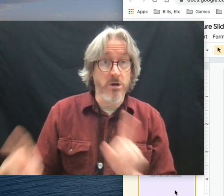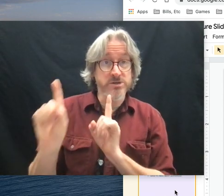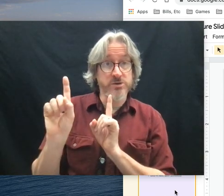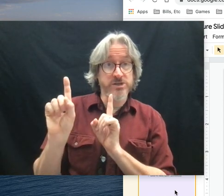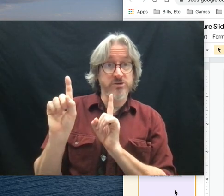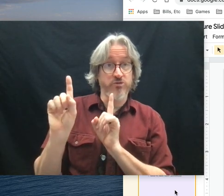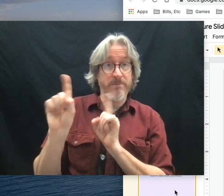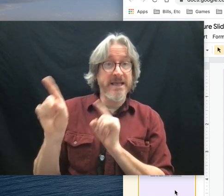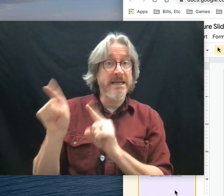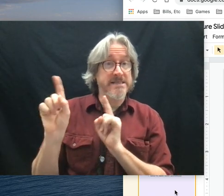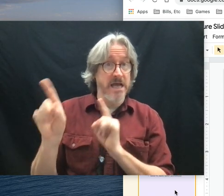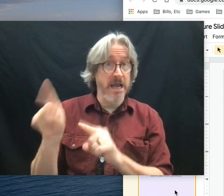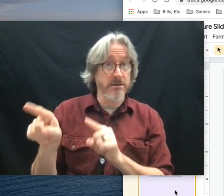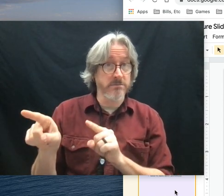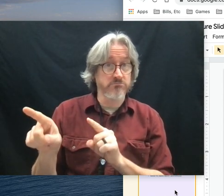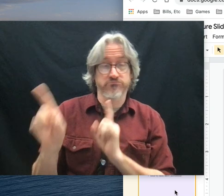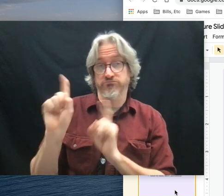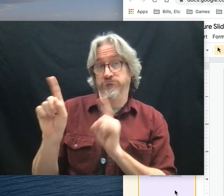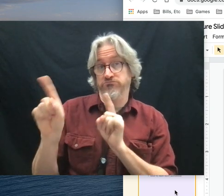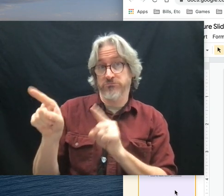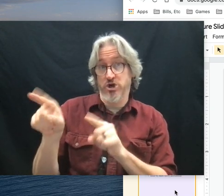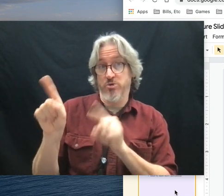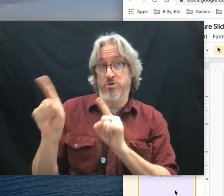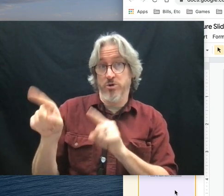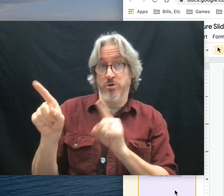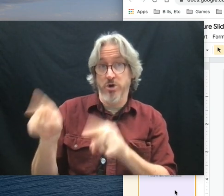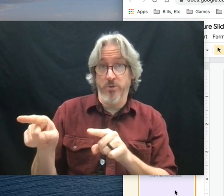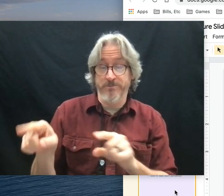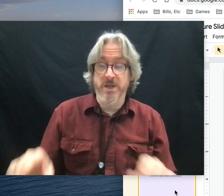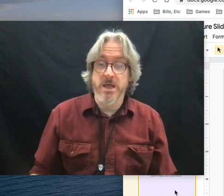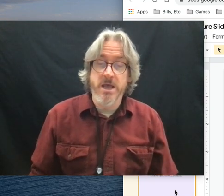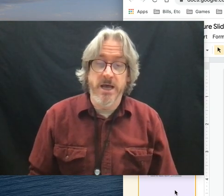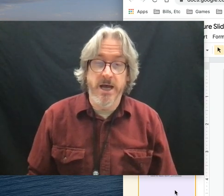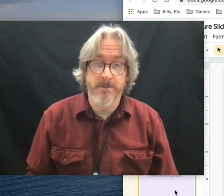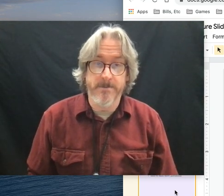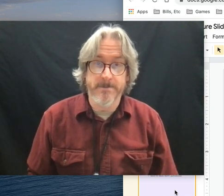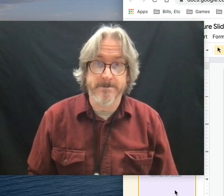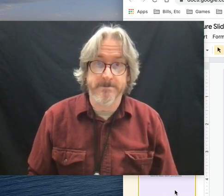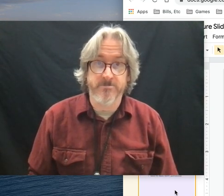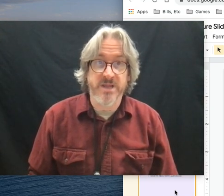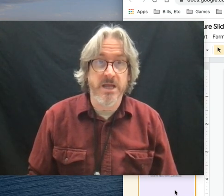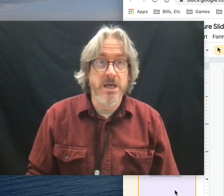We'll also repeat a sign. Go, go, go, go, go.